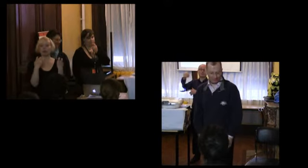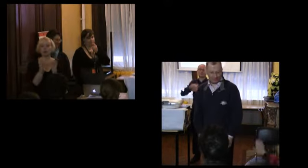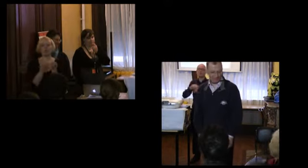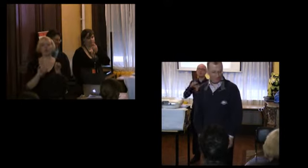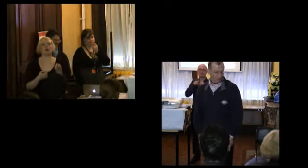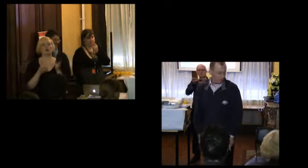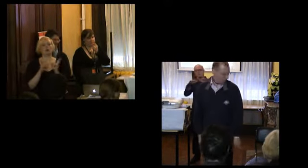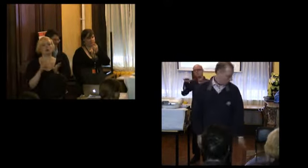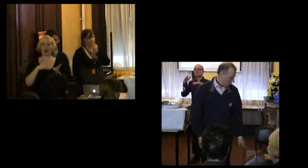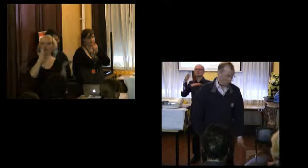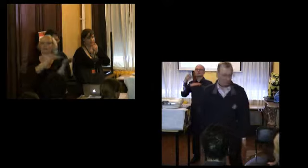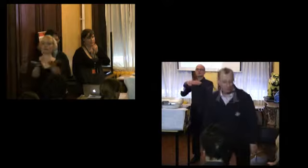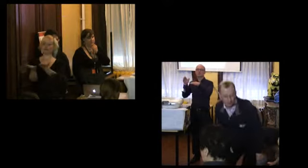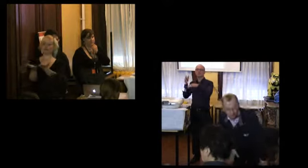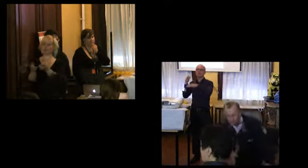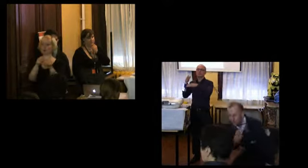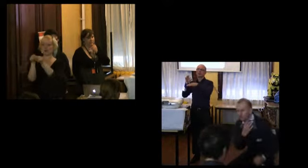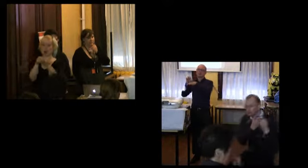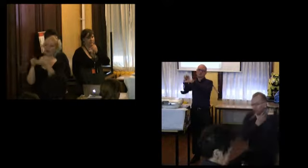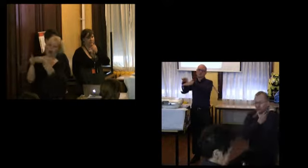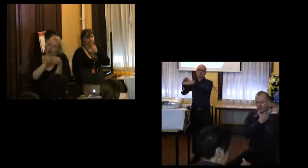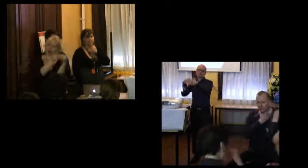at museums.